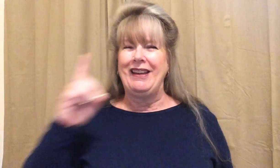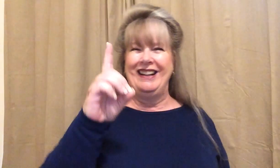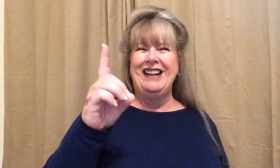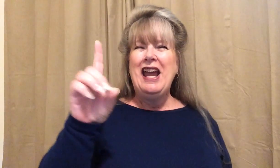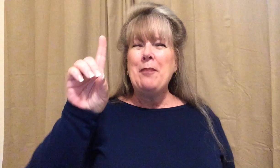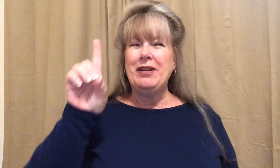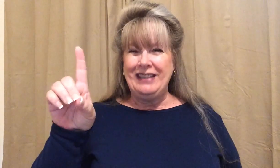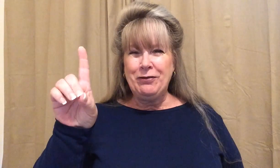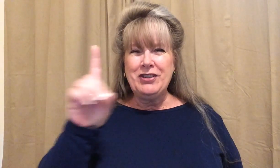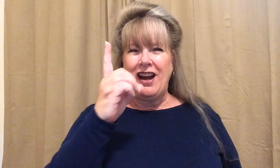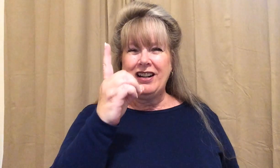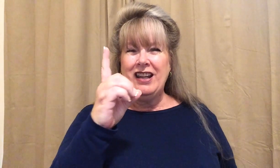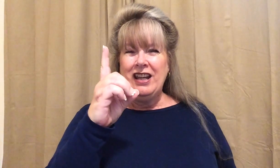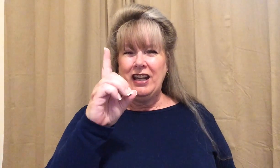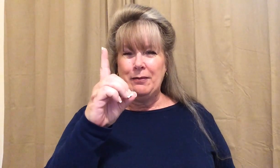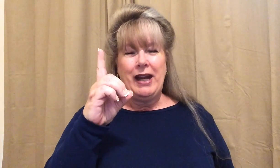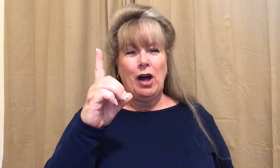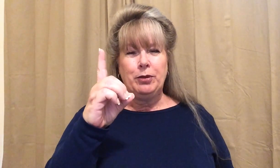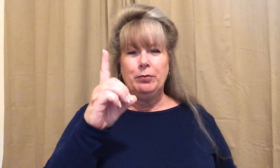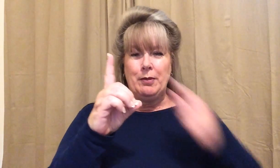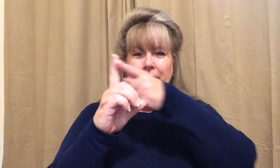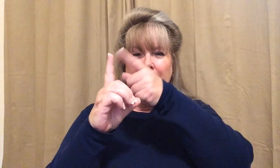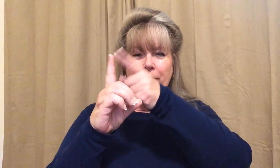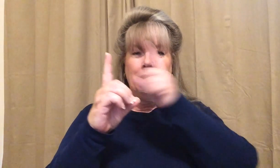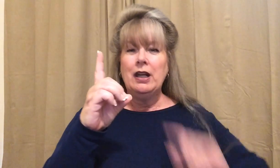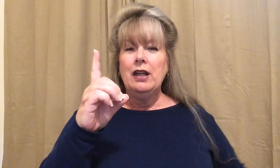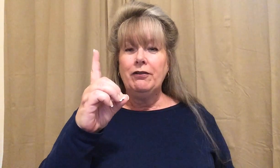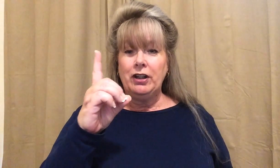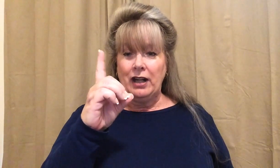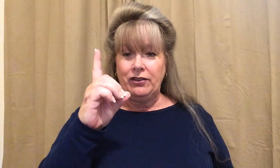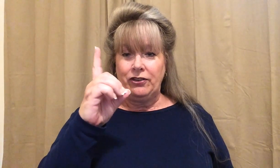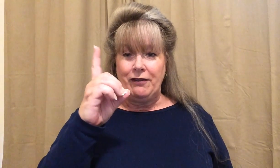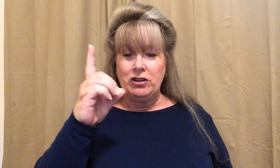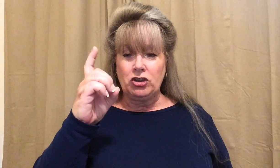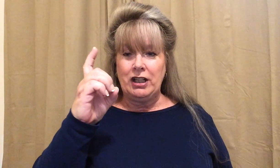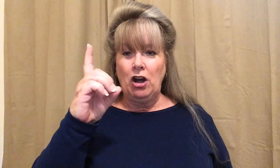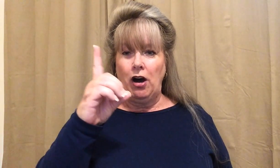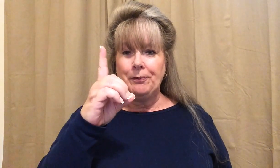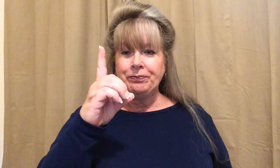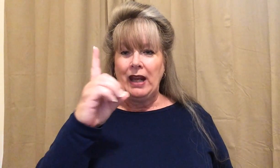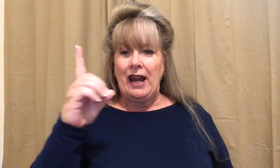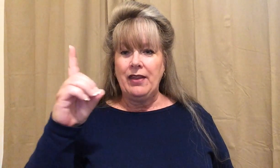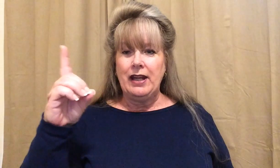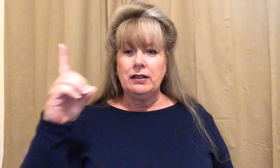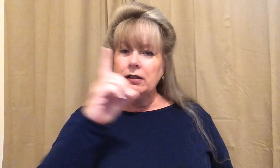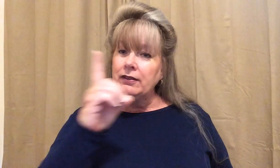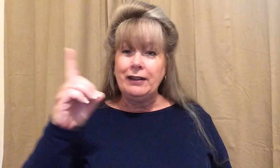spelling. But D for duck, and it might help you remember, keep your finger nice and stiff and straight and tall, and then D for